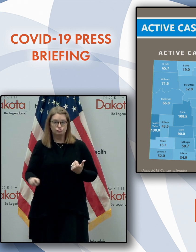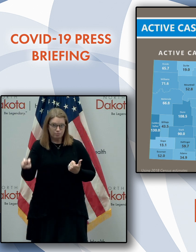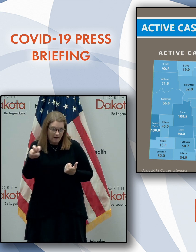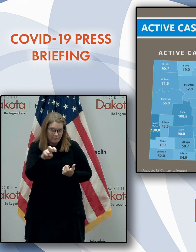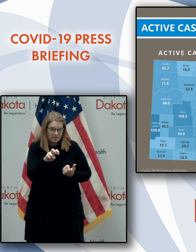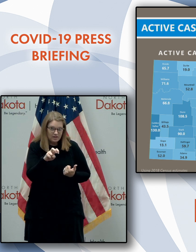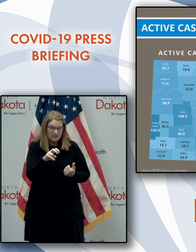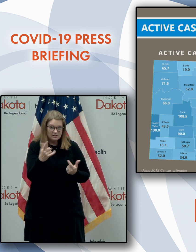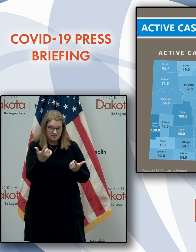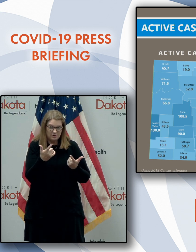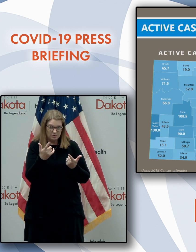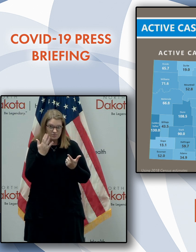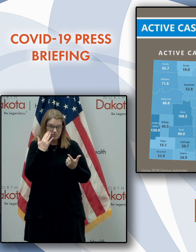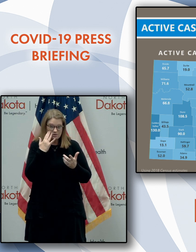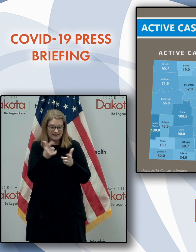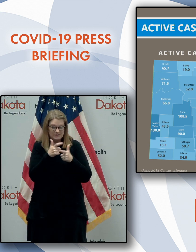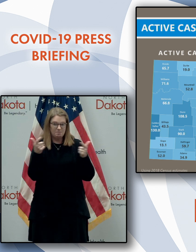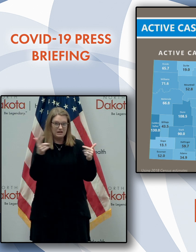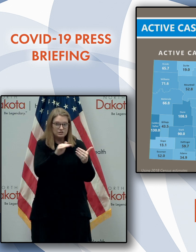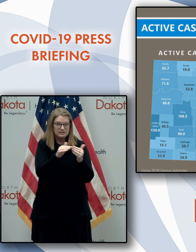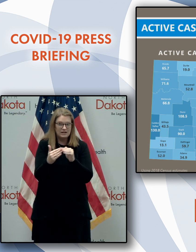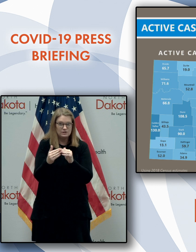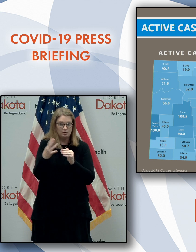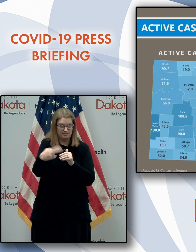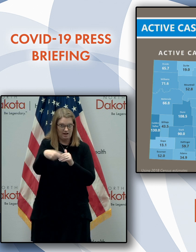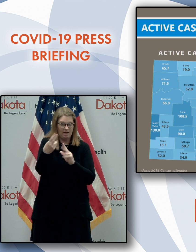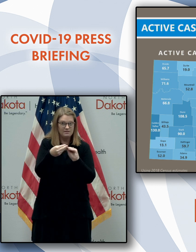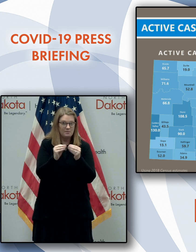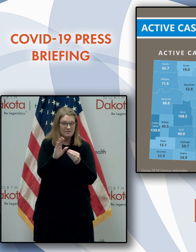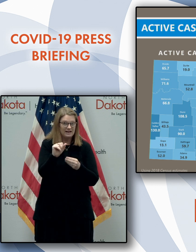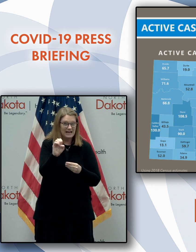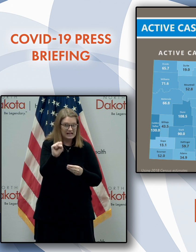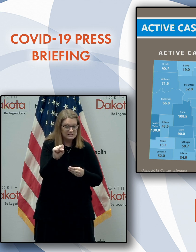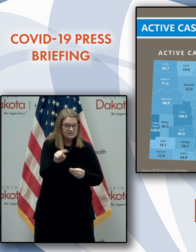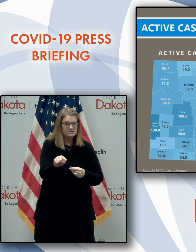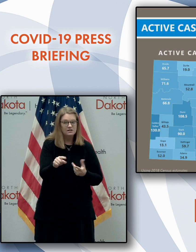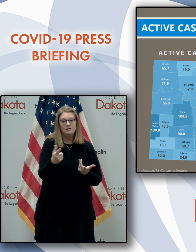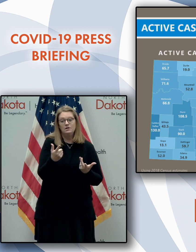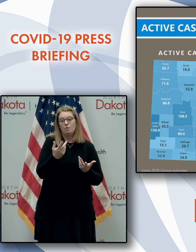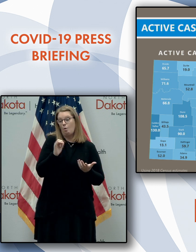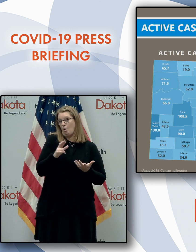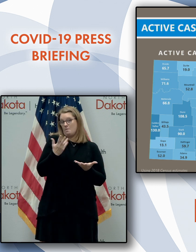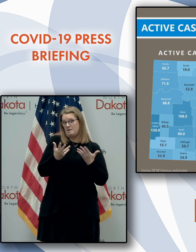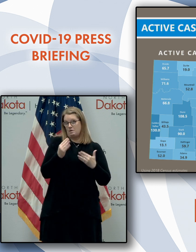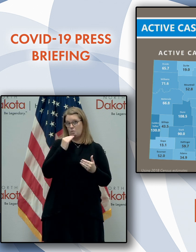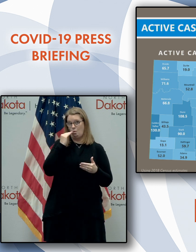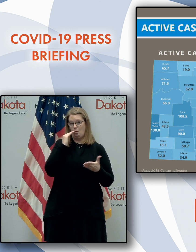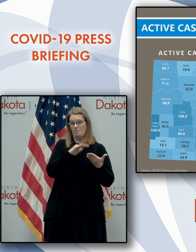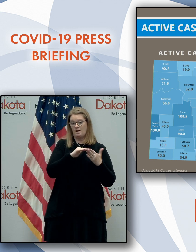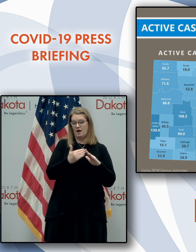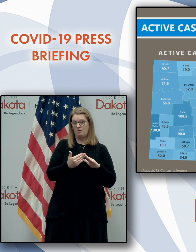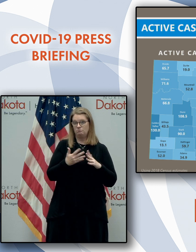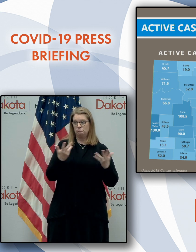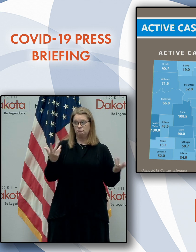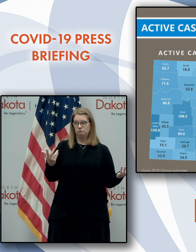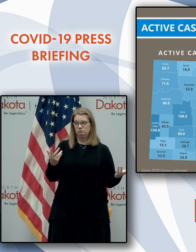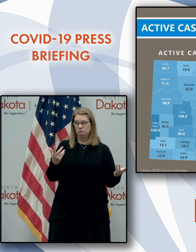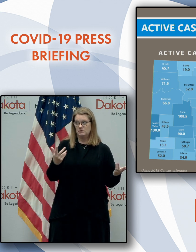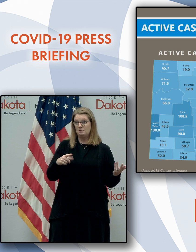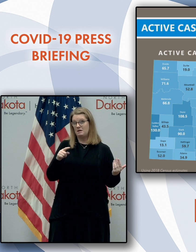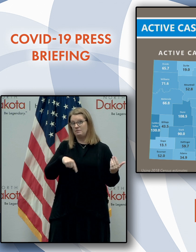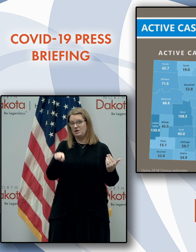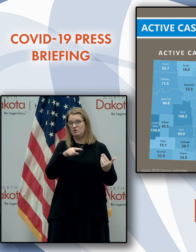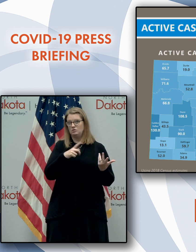metro areas with larger populations, with larger number of cases, even if maybe in your hometown you may not know anybody who's ever